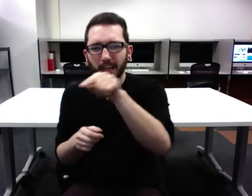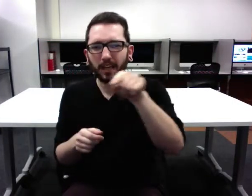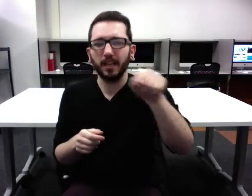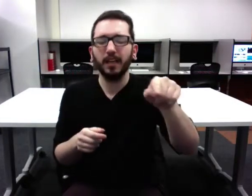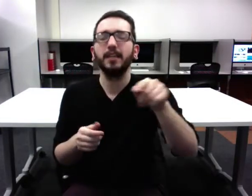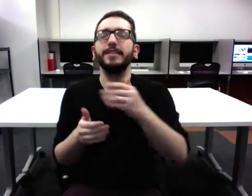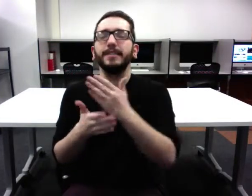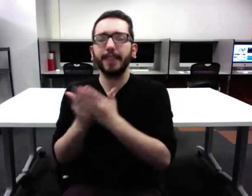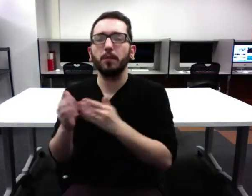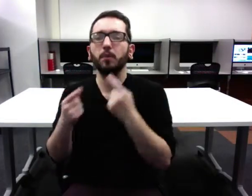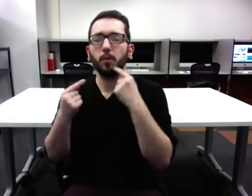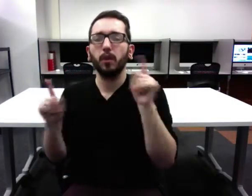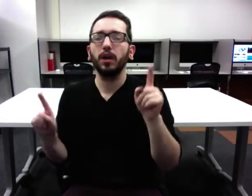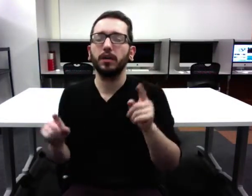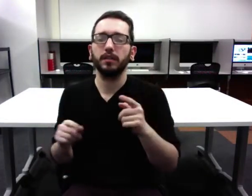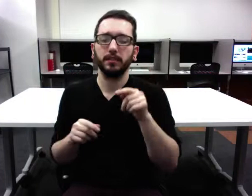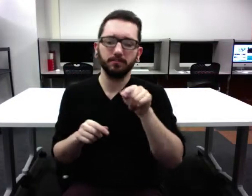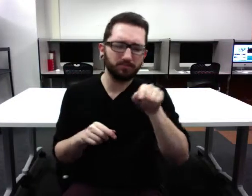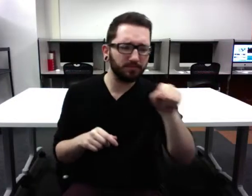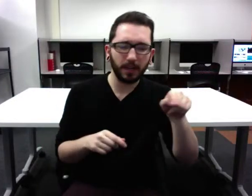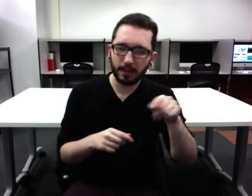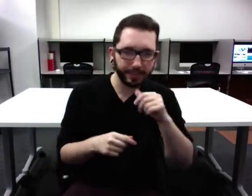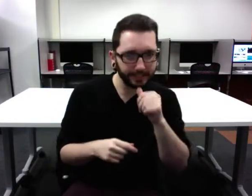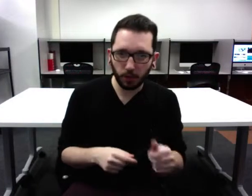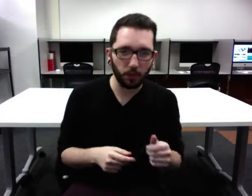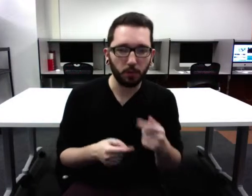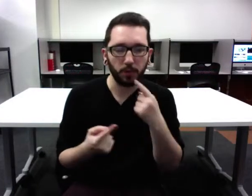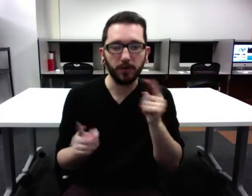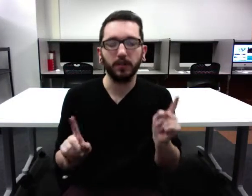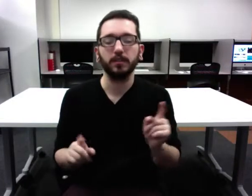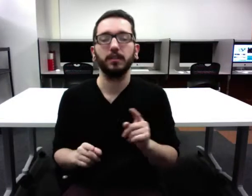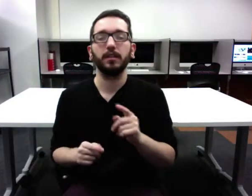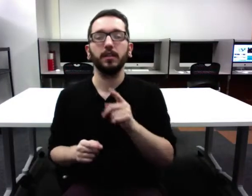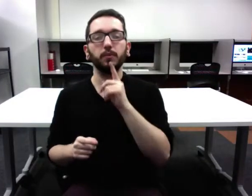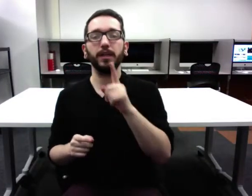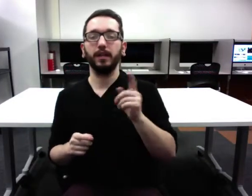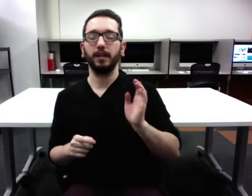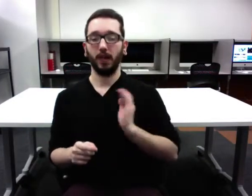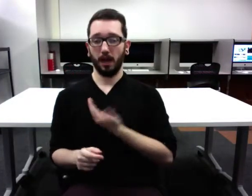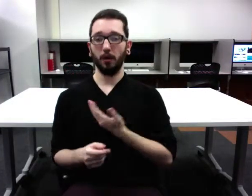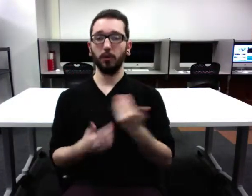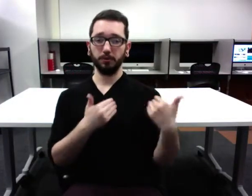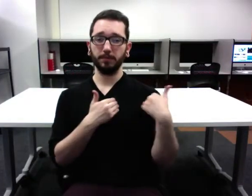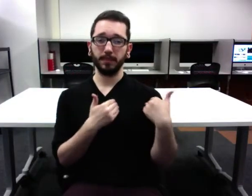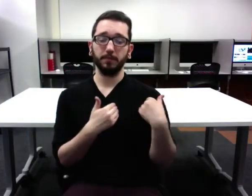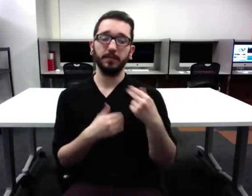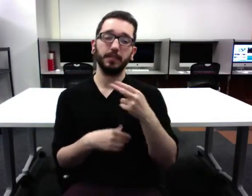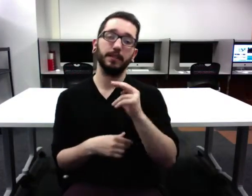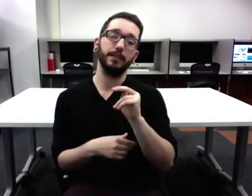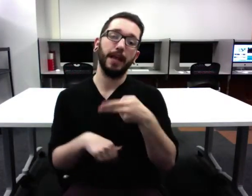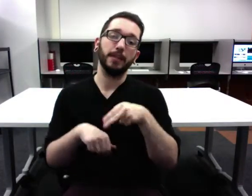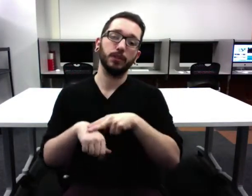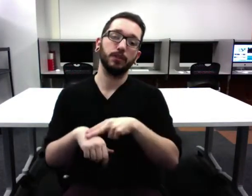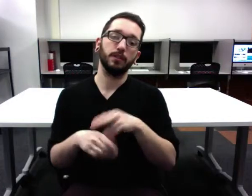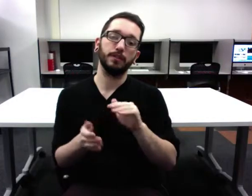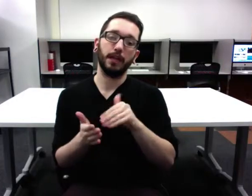work? And that's really the work of the National Center. In 1999, under congressional